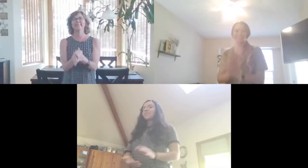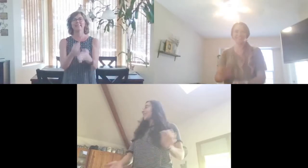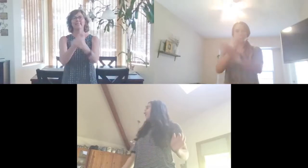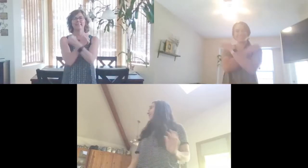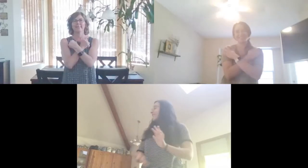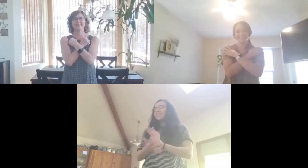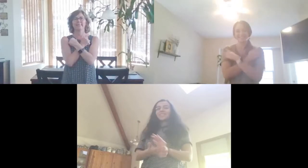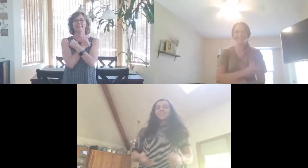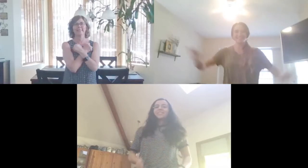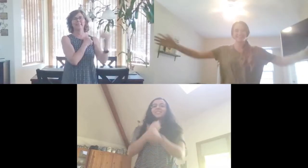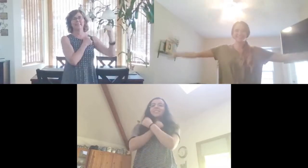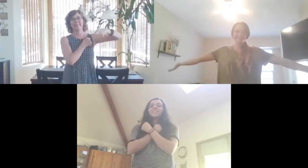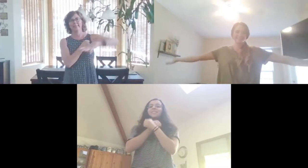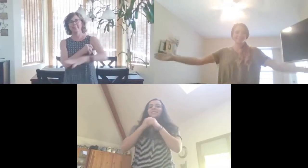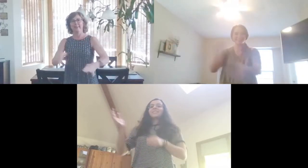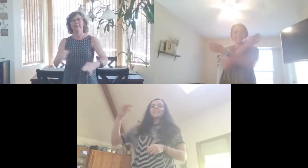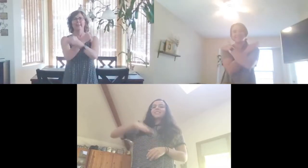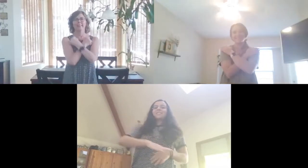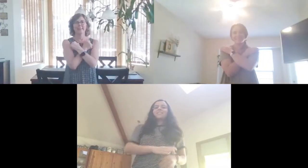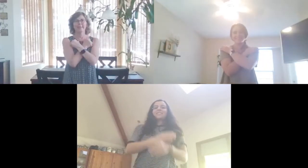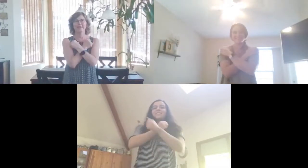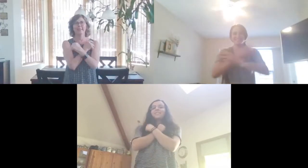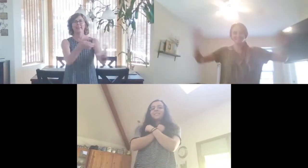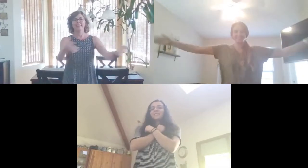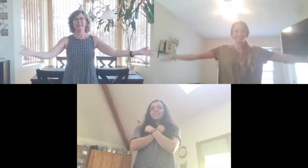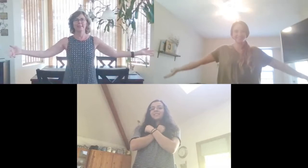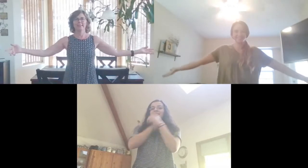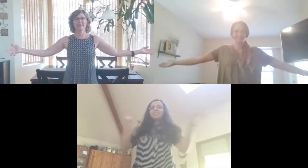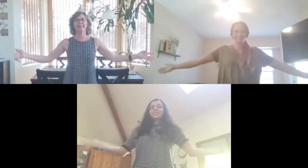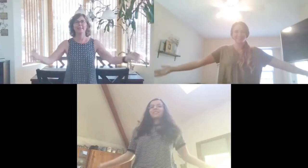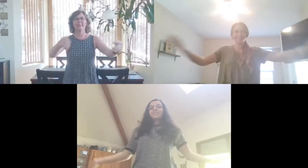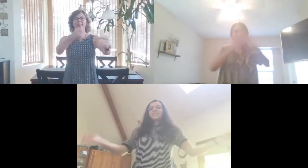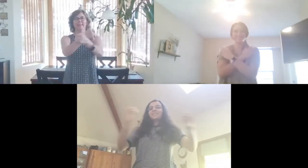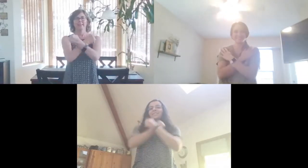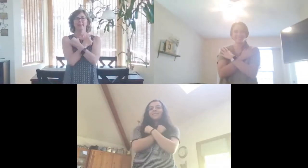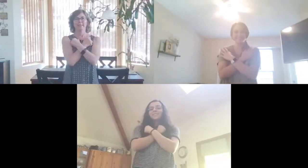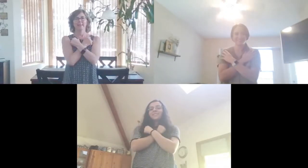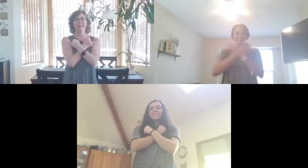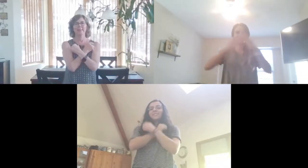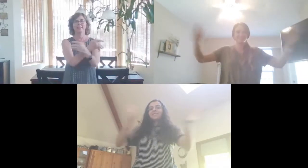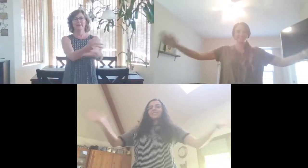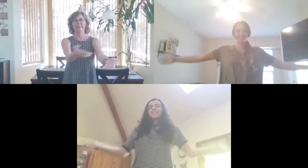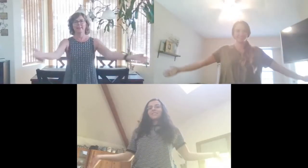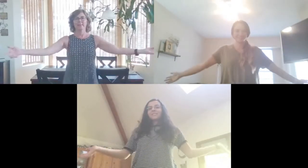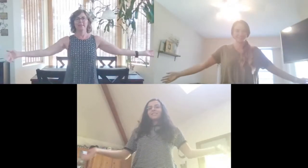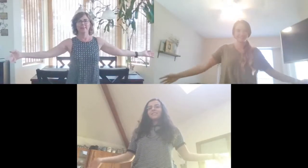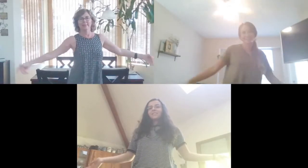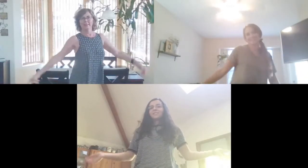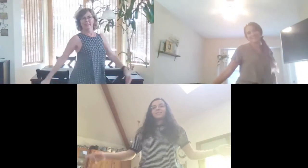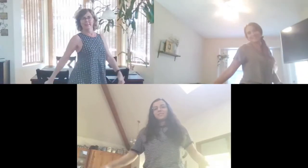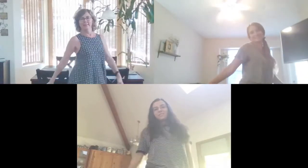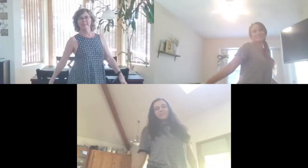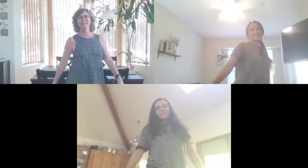I've got love like an ocean, I've got love like an ocean, I've got love like an ocean in my